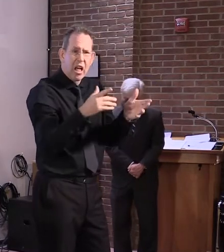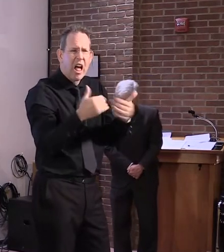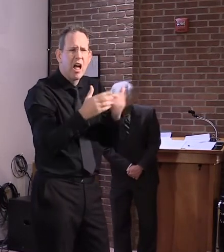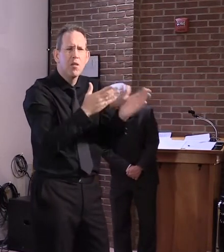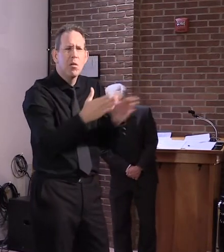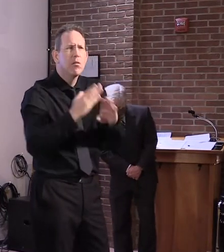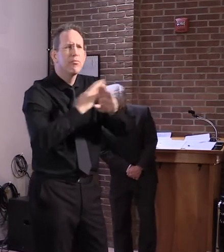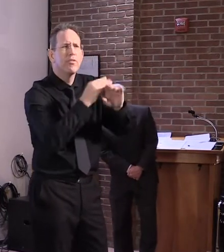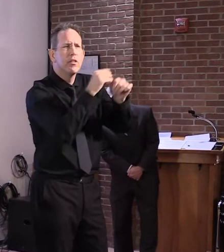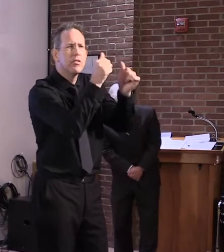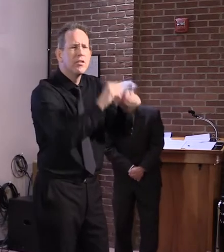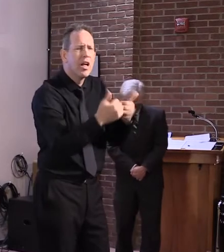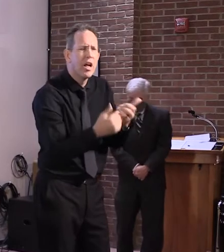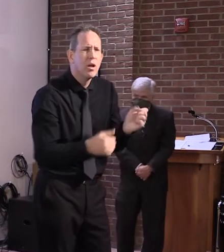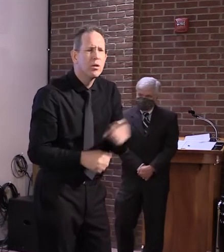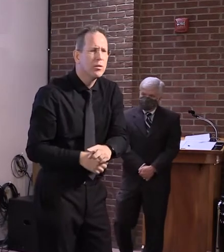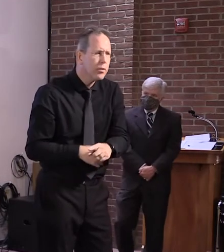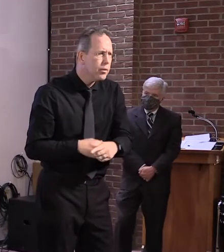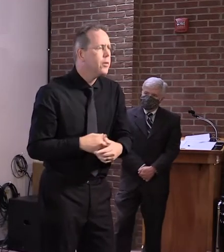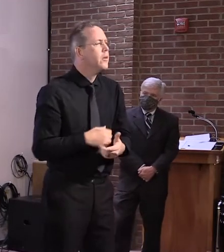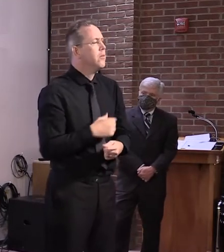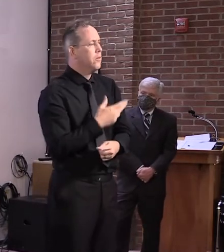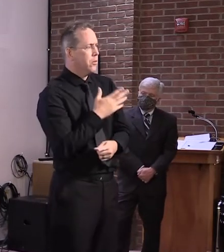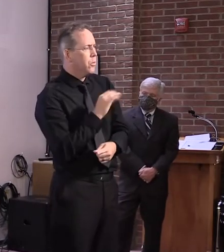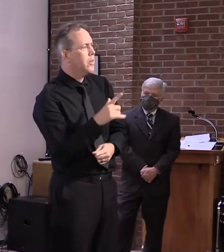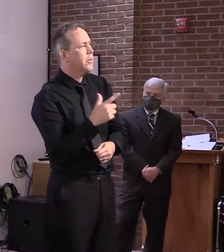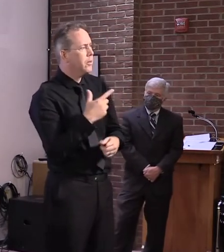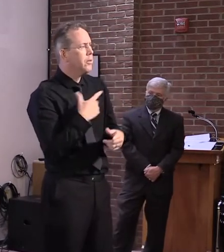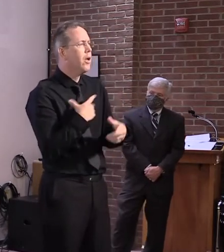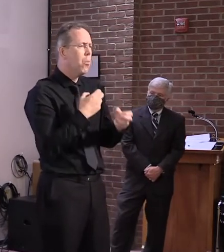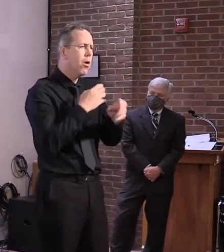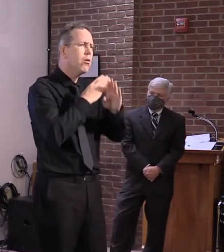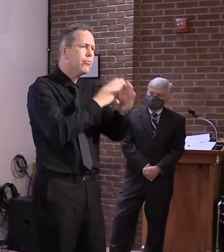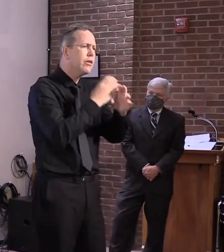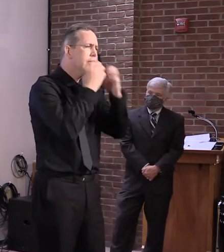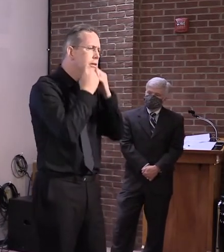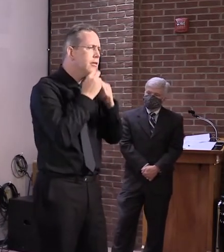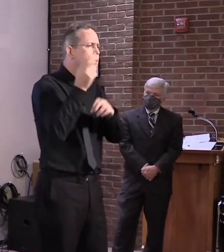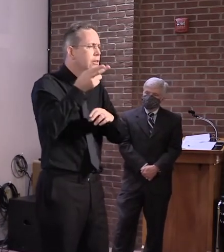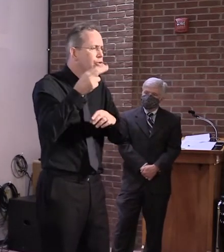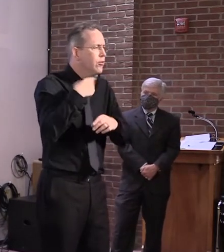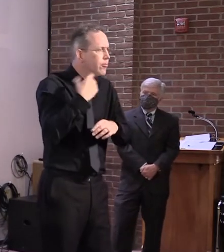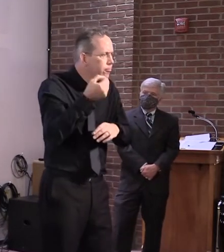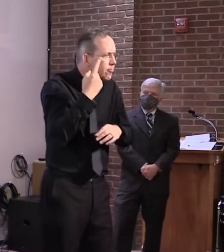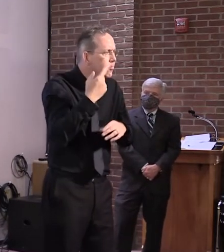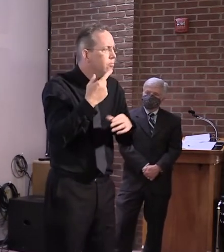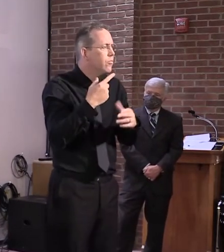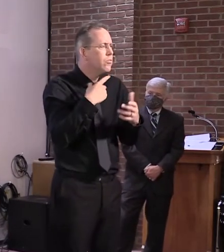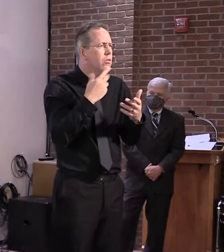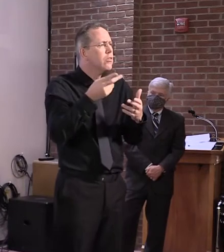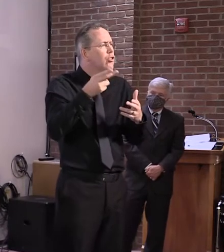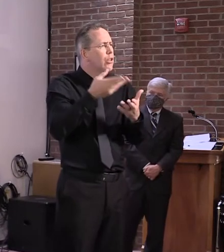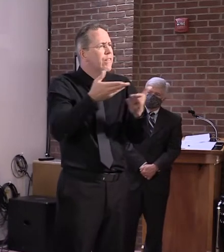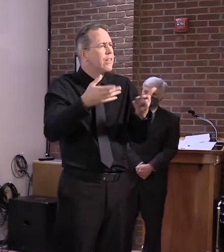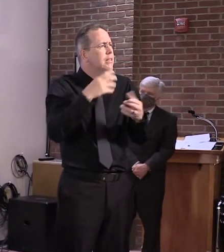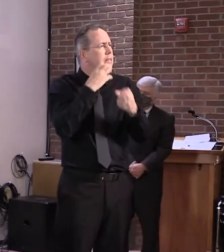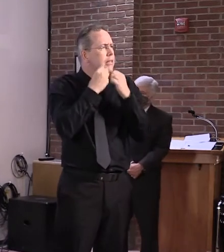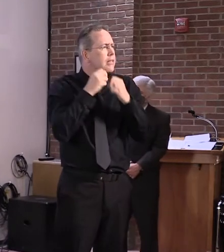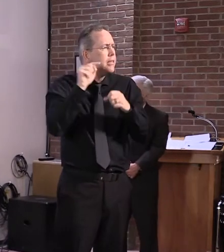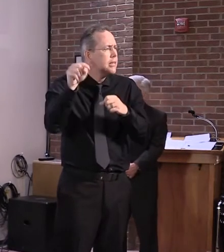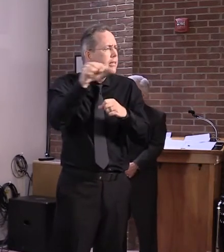we have in the state. So I'll leave it at that, and we'll deal with it if and when it comes.